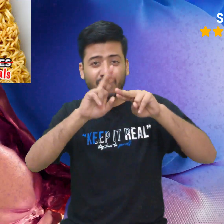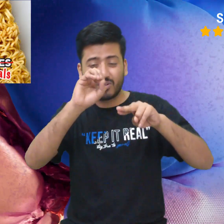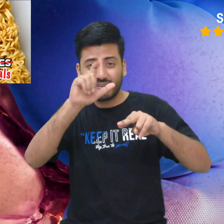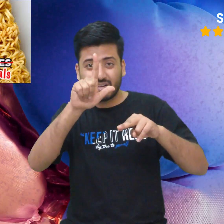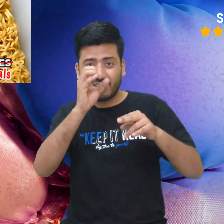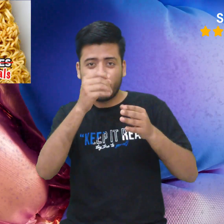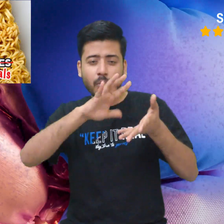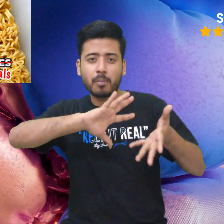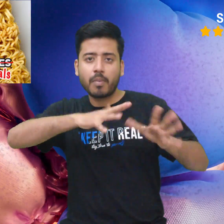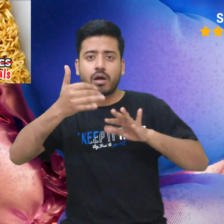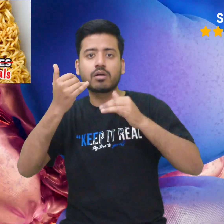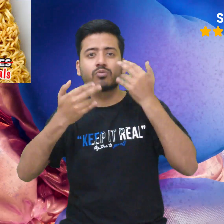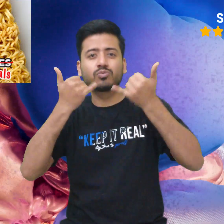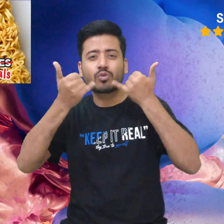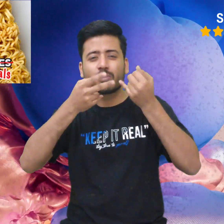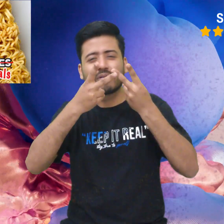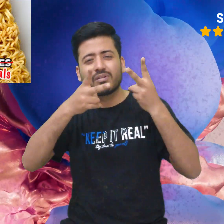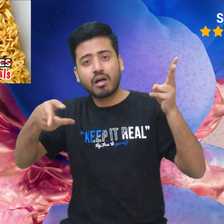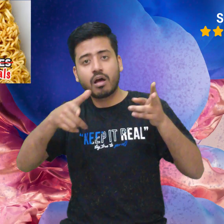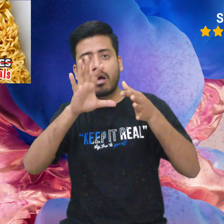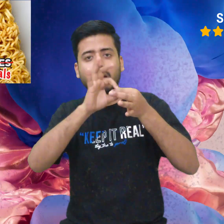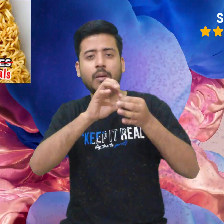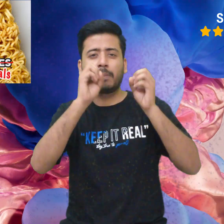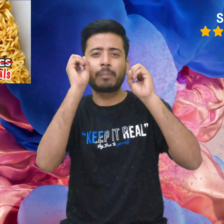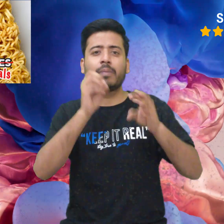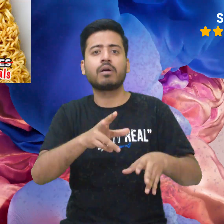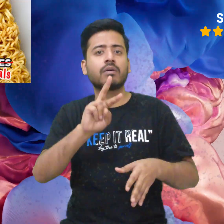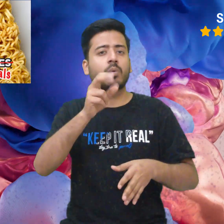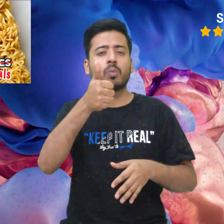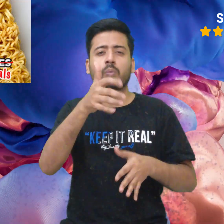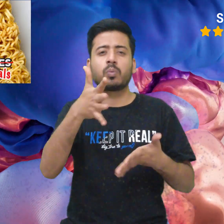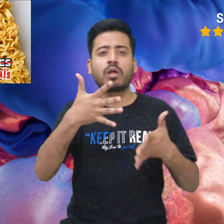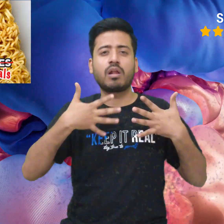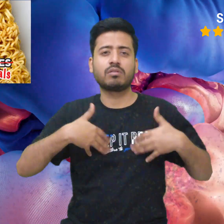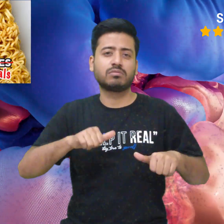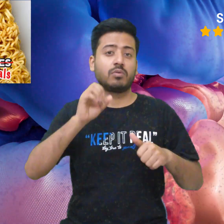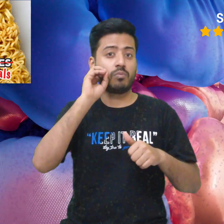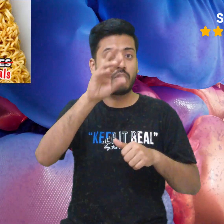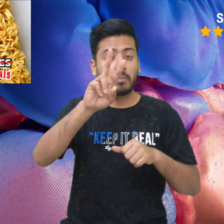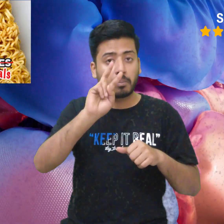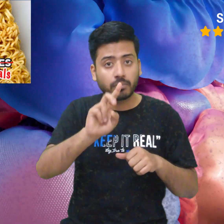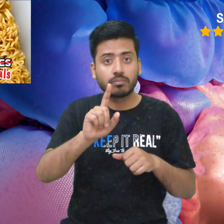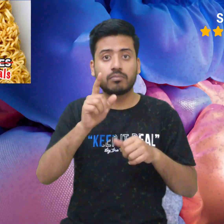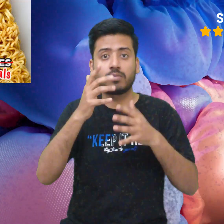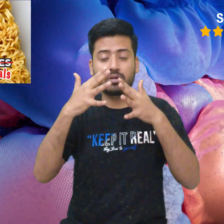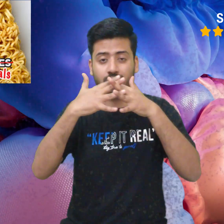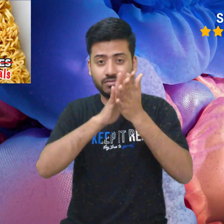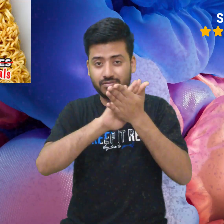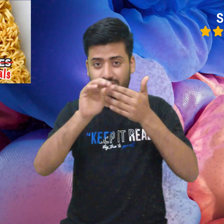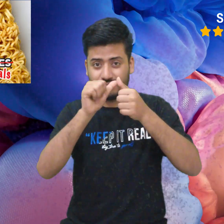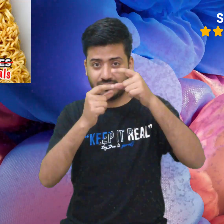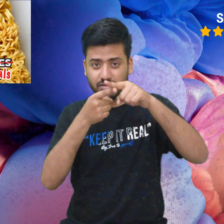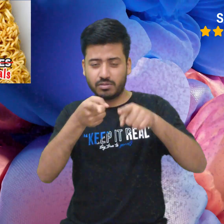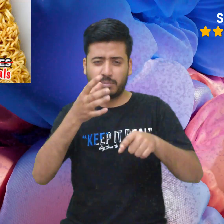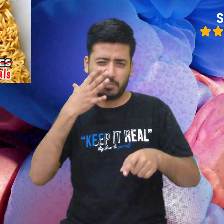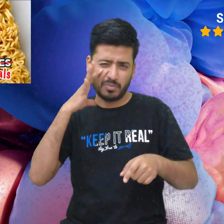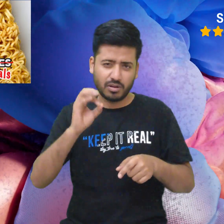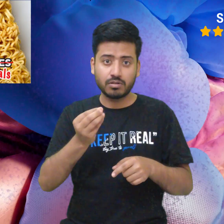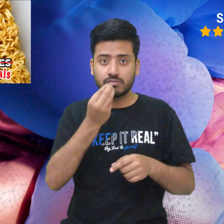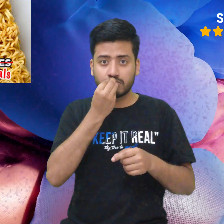and magnesium, such as citrus fruits, almonds, and leafy greens. 3. Limit consumption of certain foods. Reducing the risk can also